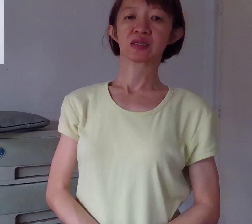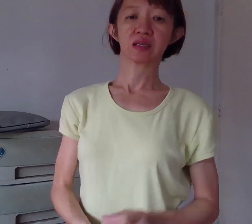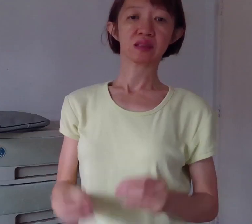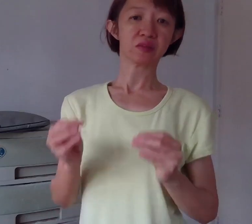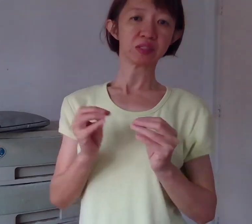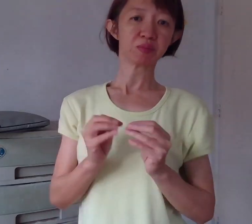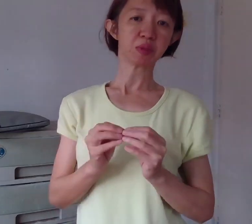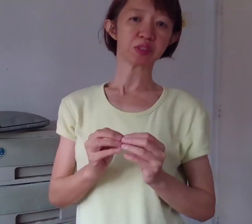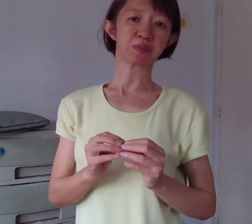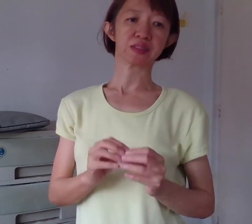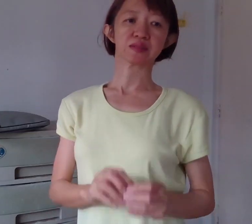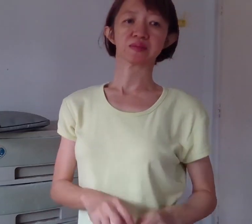Now for the bonus part.